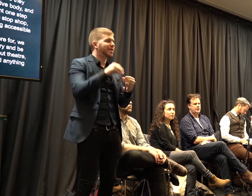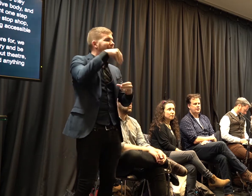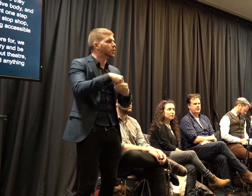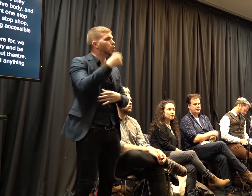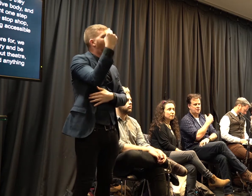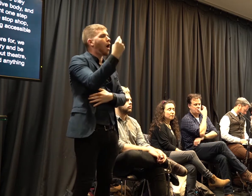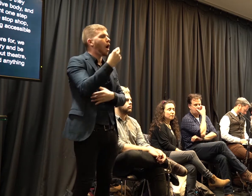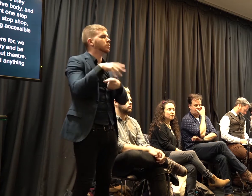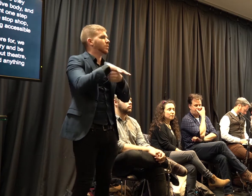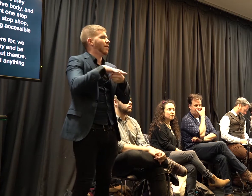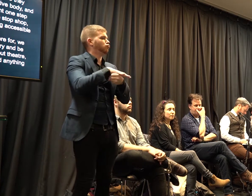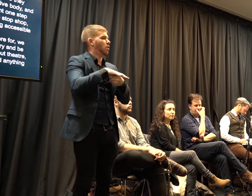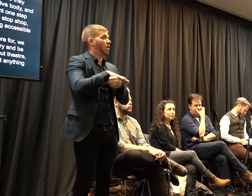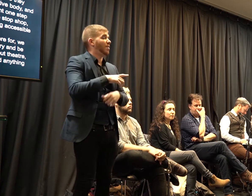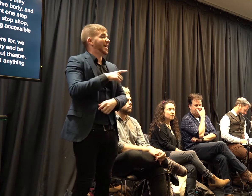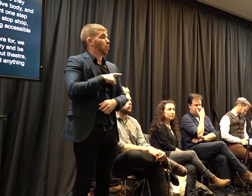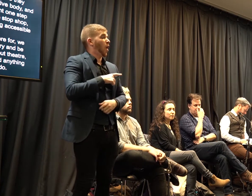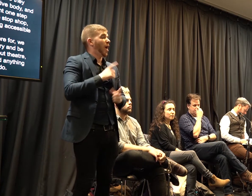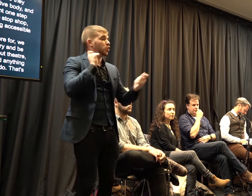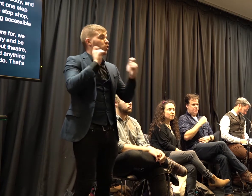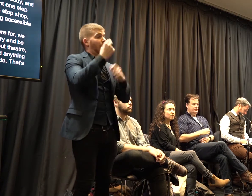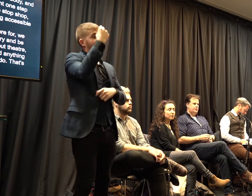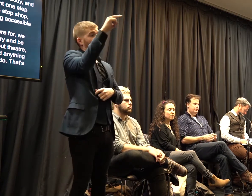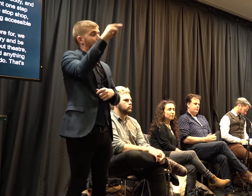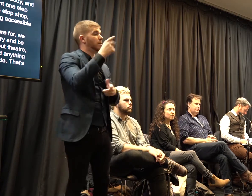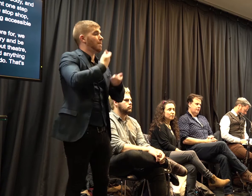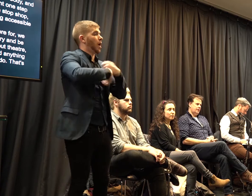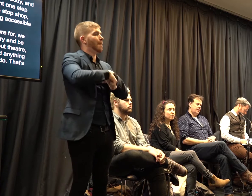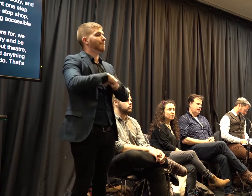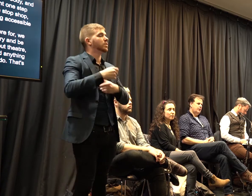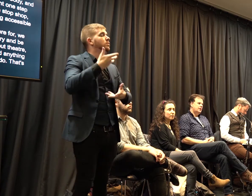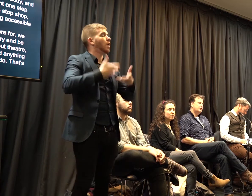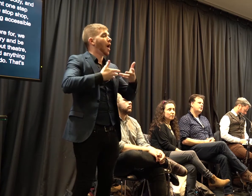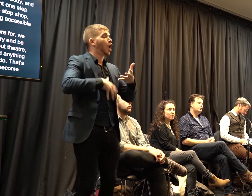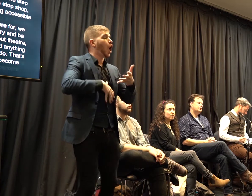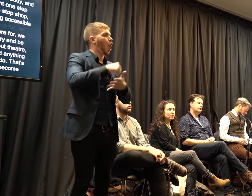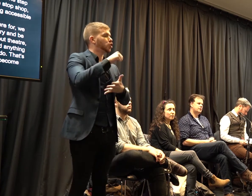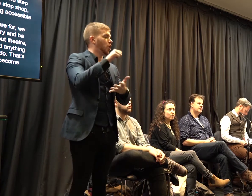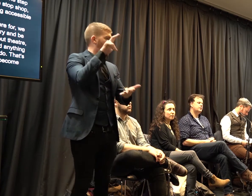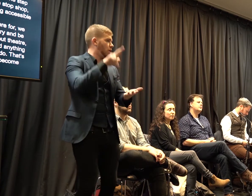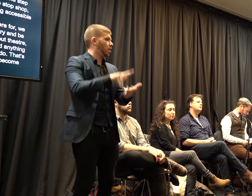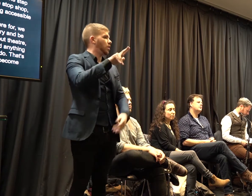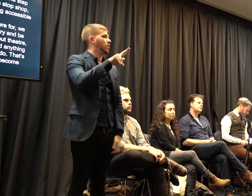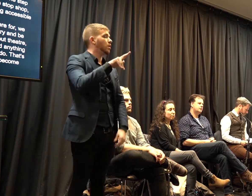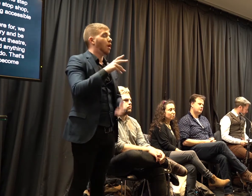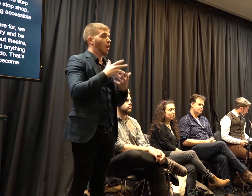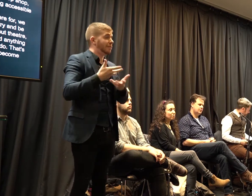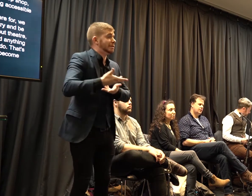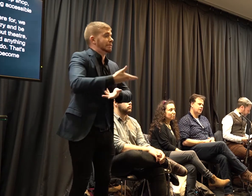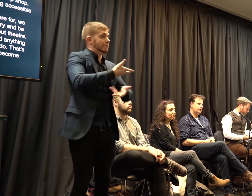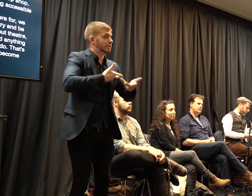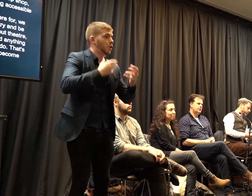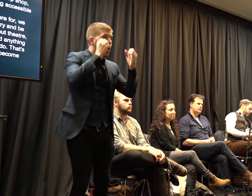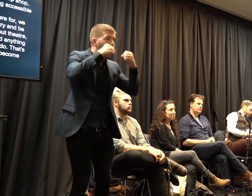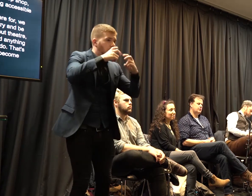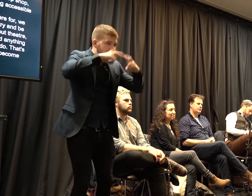we tried to do, and that's why the name had to change, and we've become Signed Culture. After a lot of discussion and Google searching